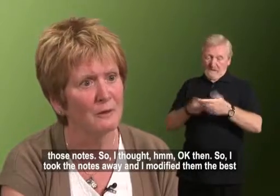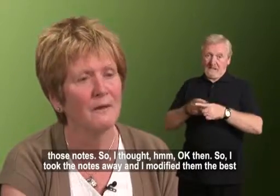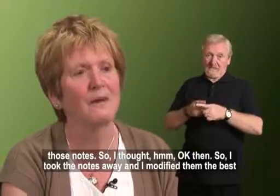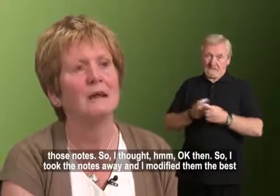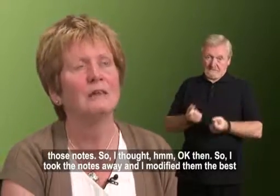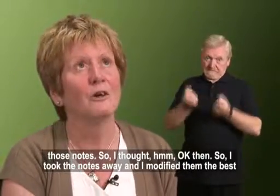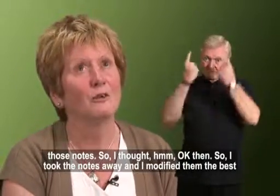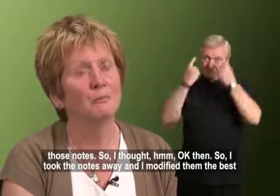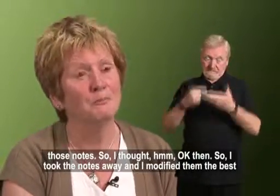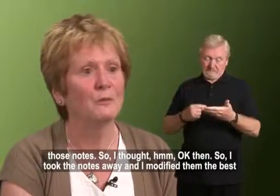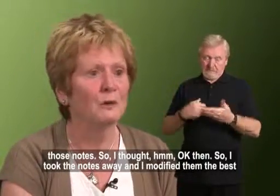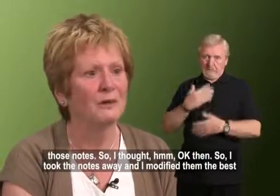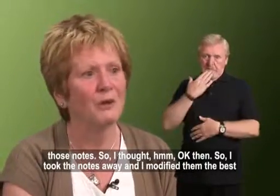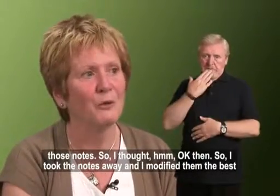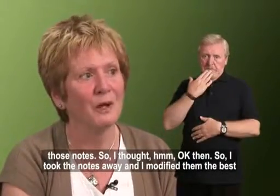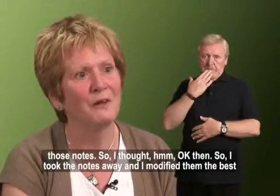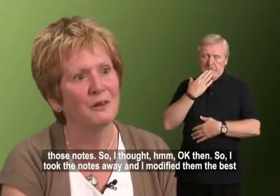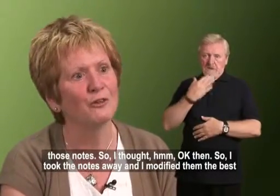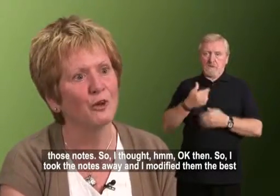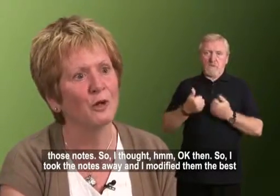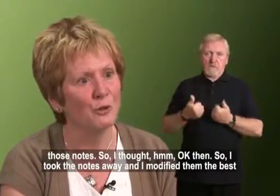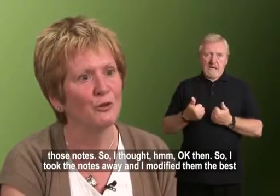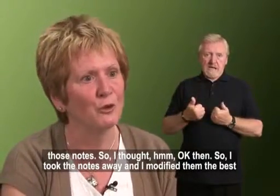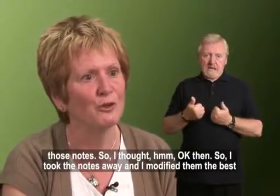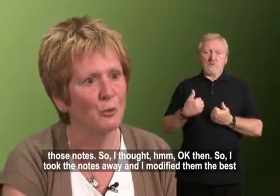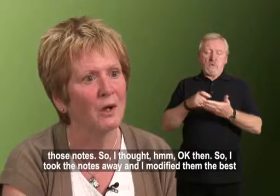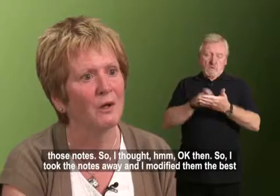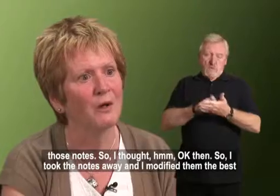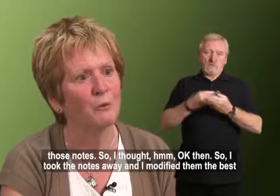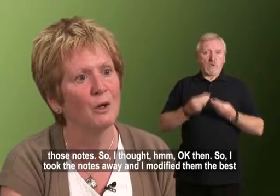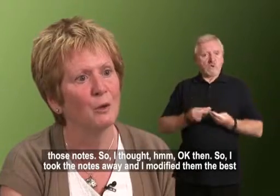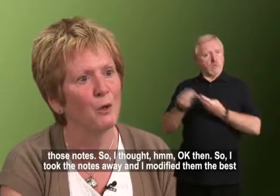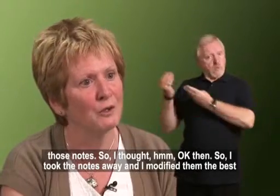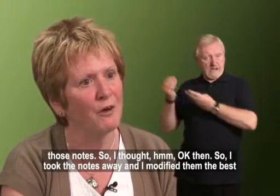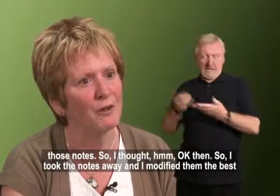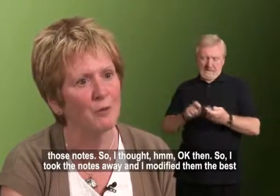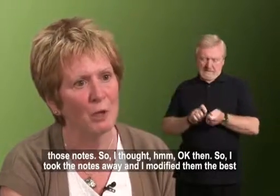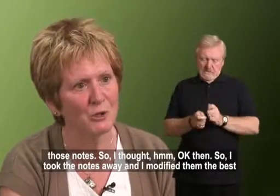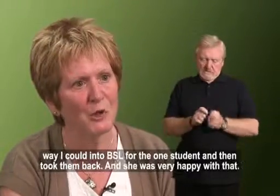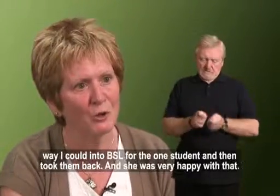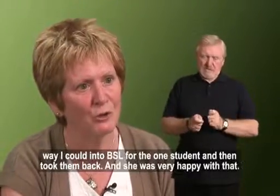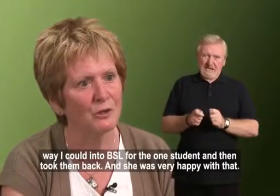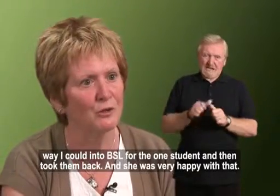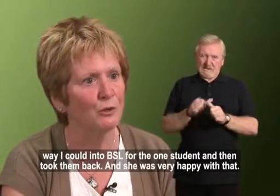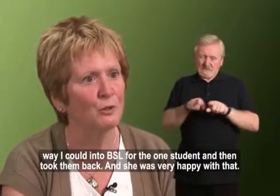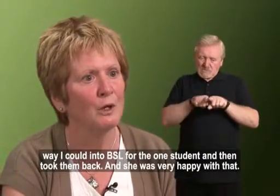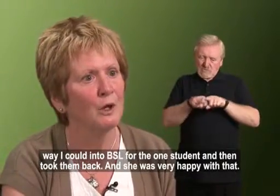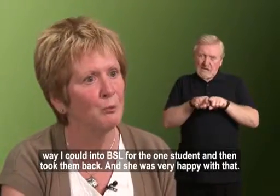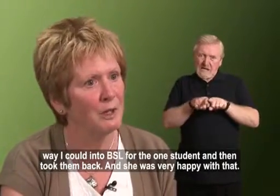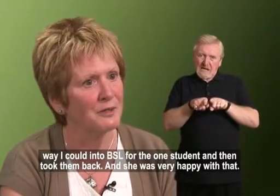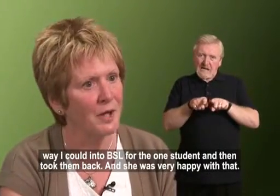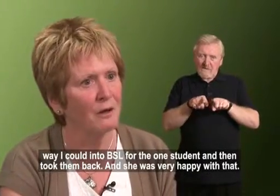notes. So I thought, okay then. So I took the notes away and I modified them the best way I could